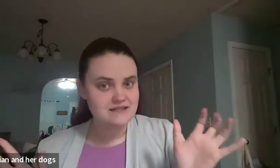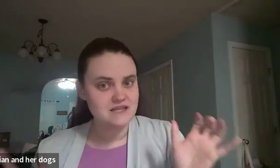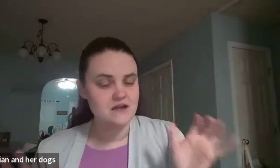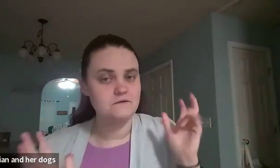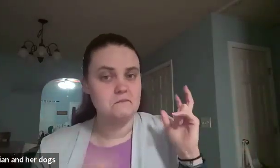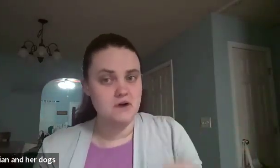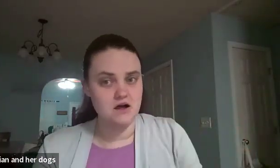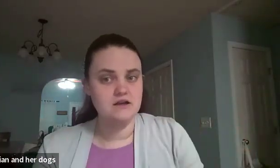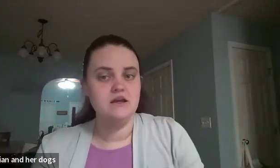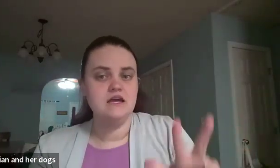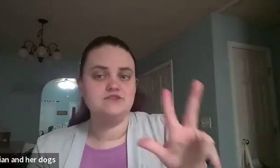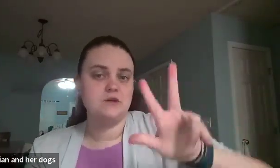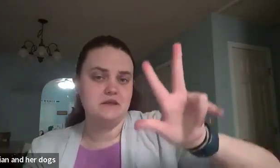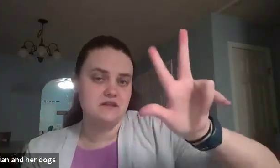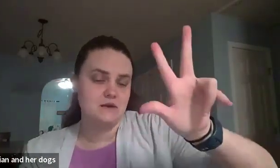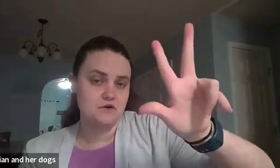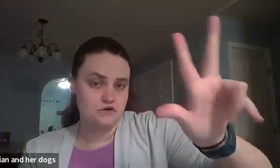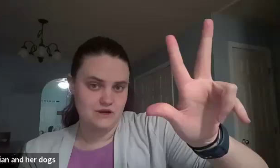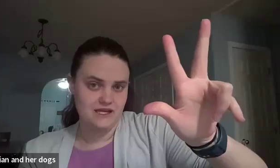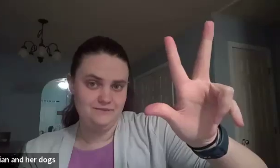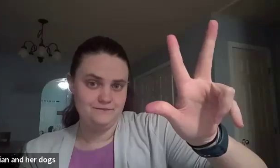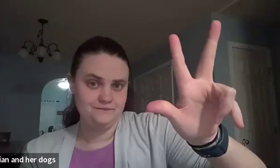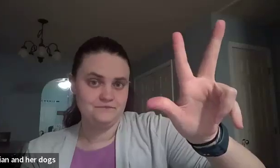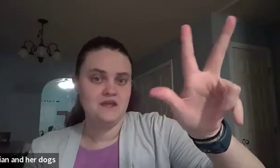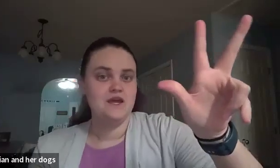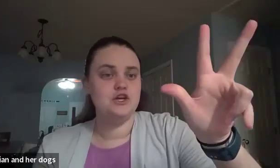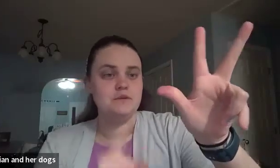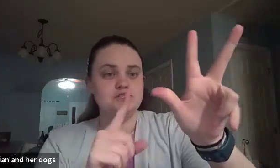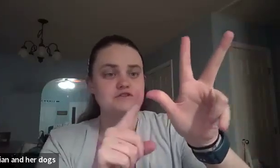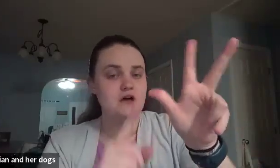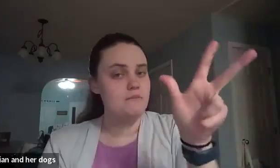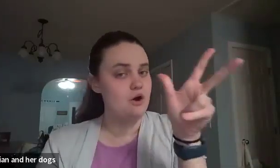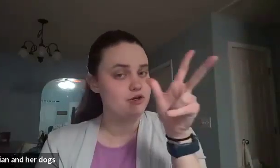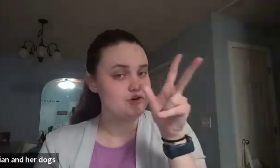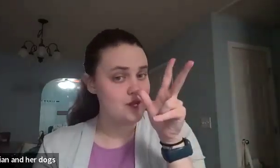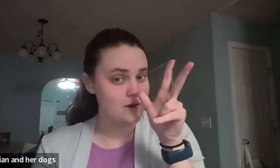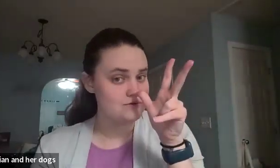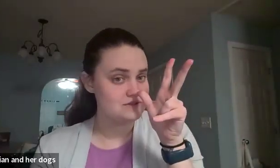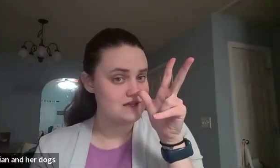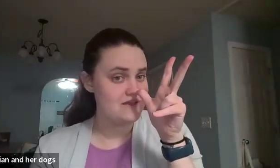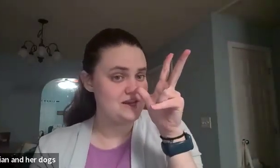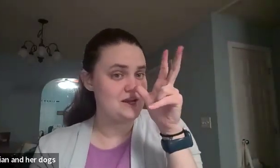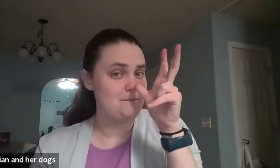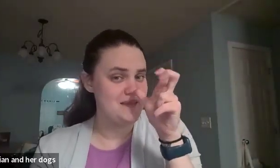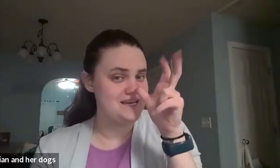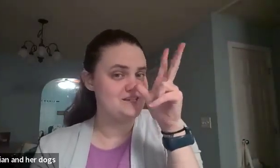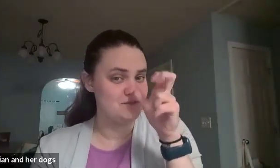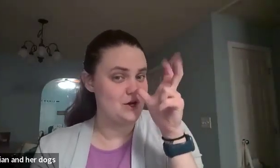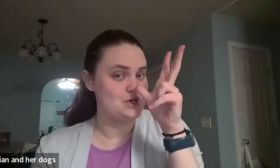generalized sign for bug is going to be the number 3. You're going to put your thumb on your nose and then you're going to bend your